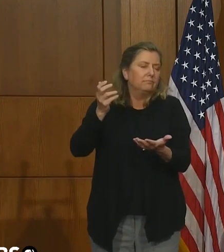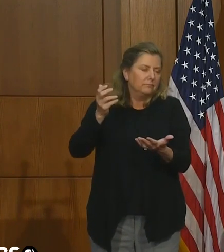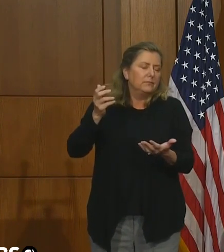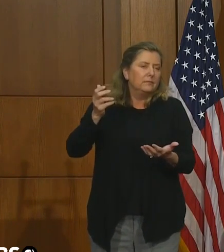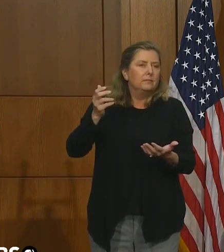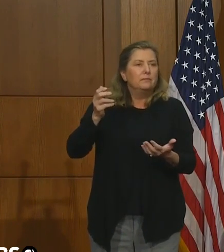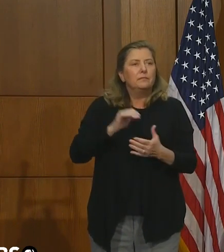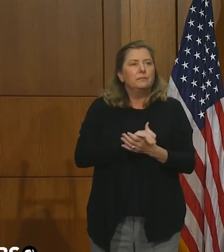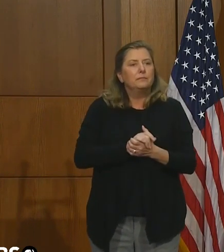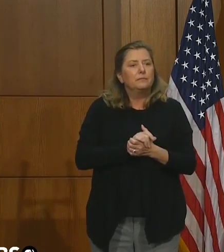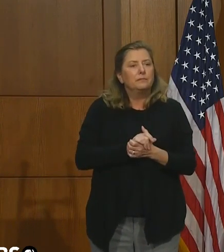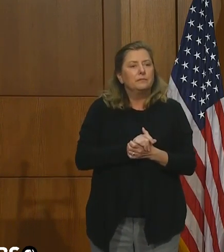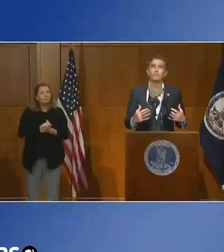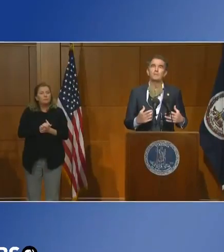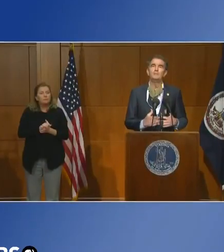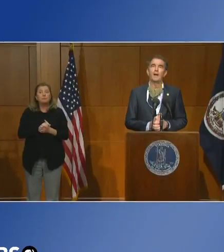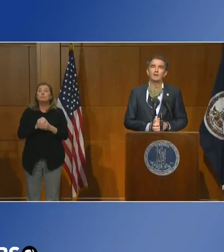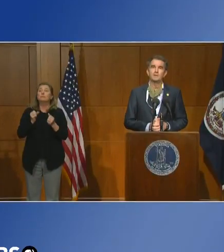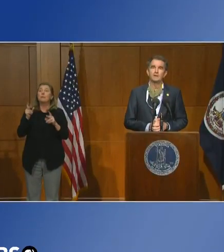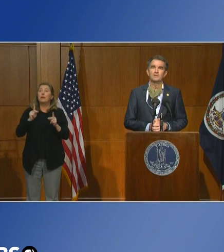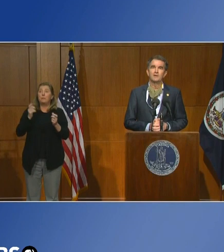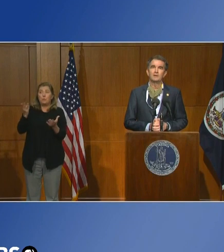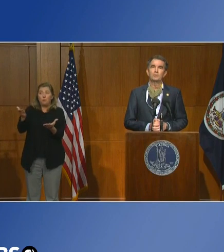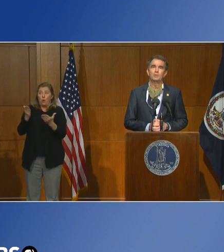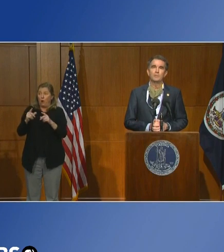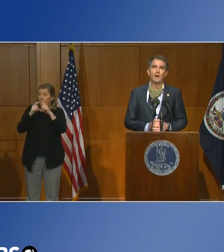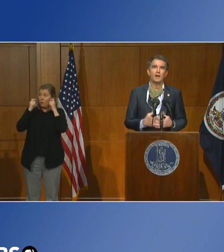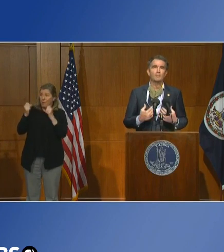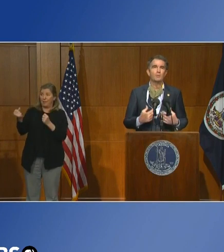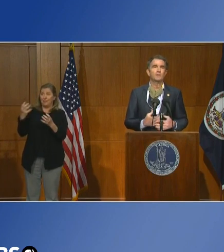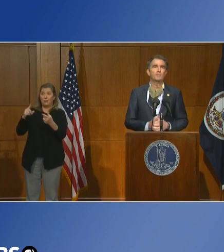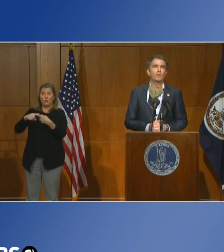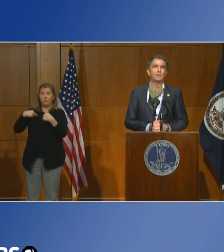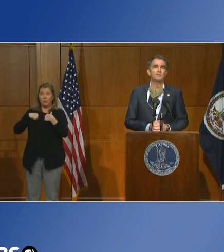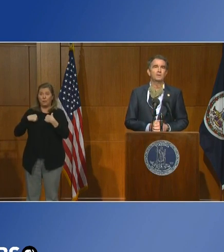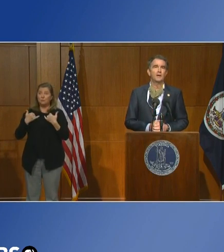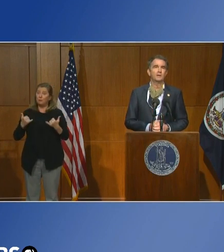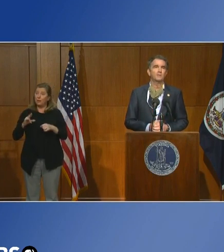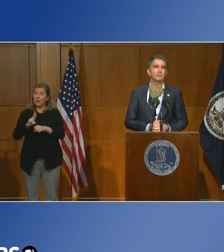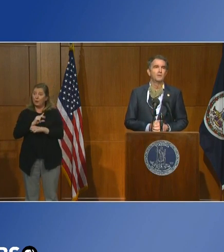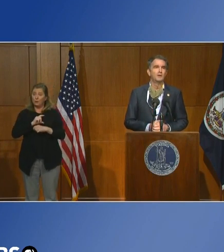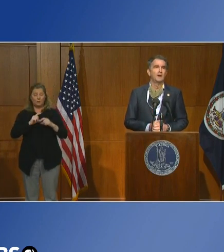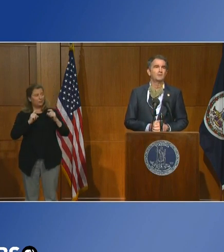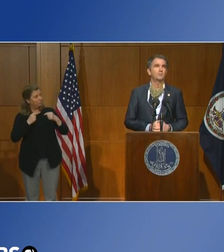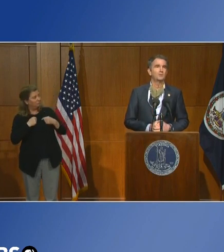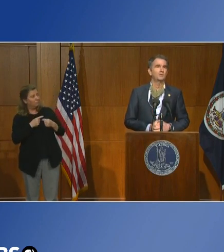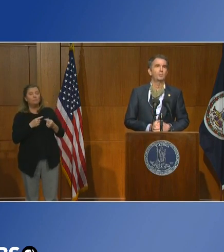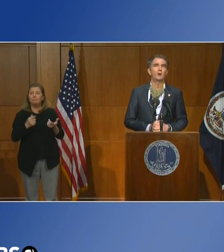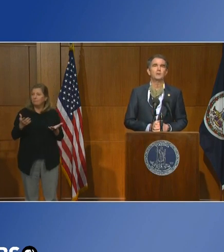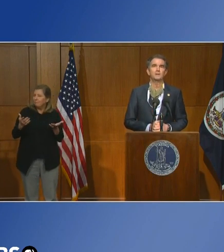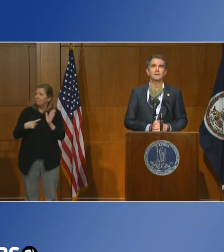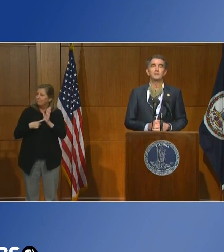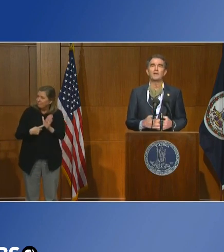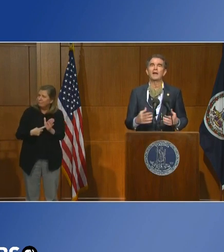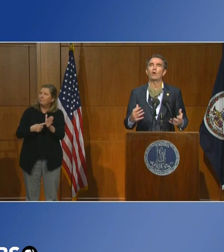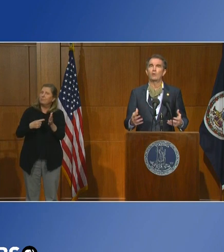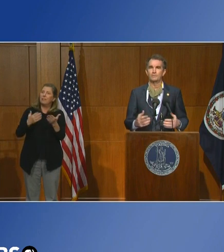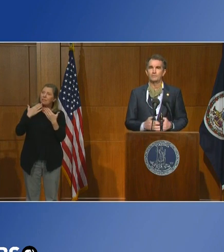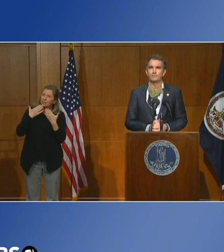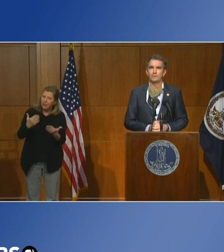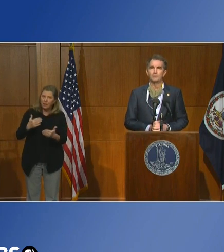folks offer me masks and send them to me. I have one of them on today, and so I just wanted to publicly